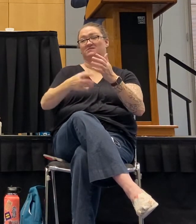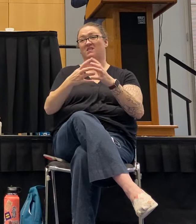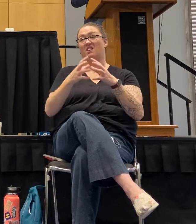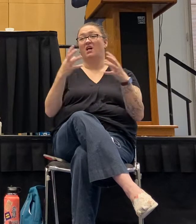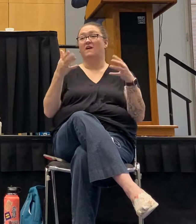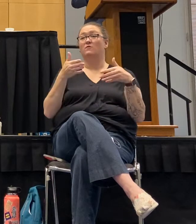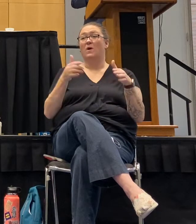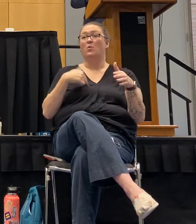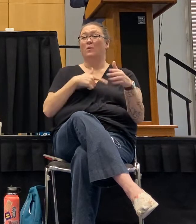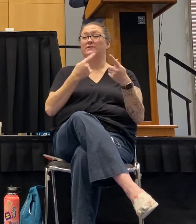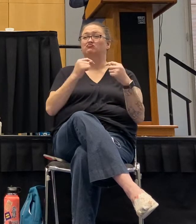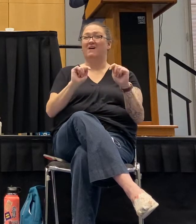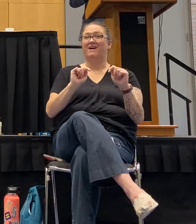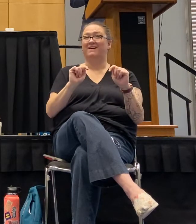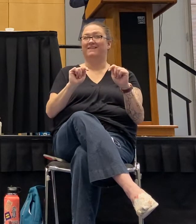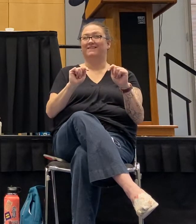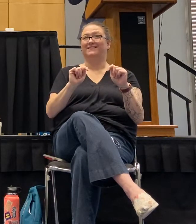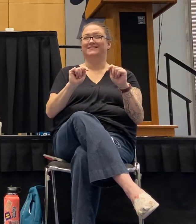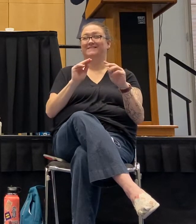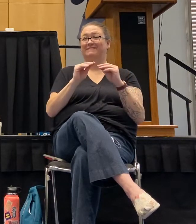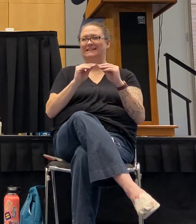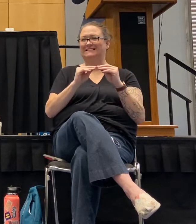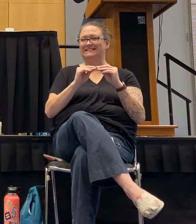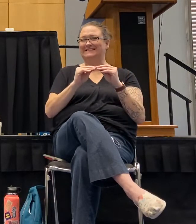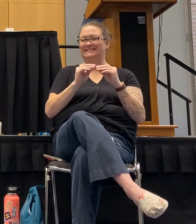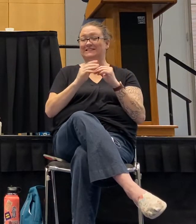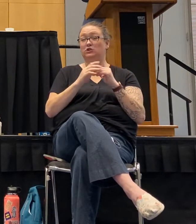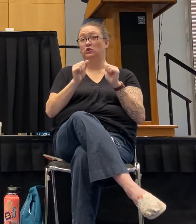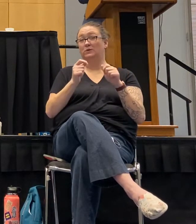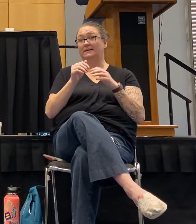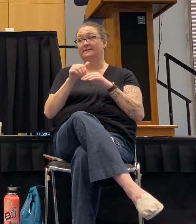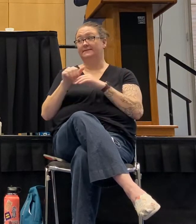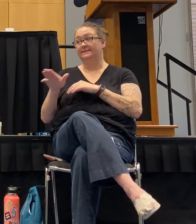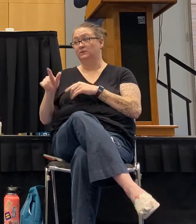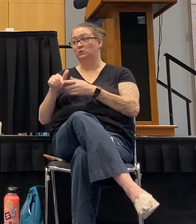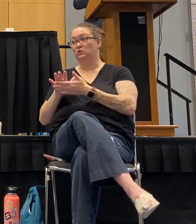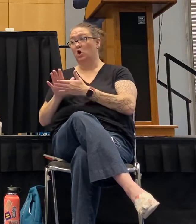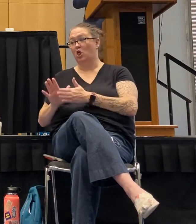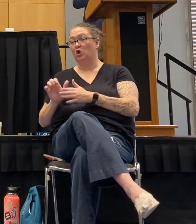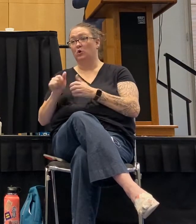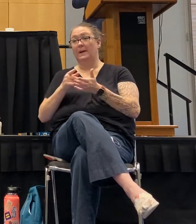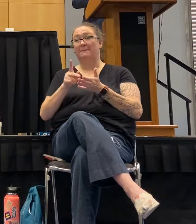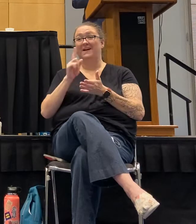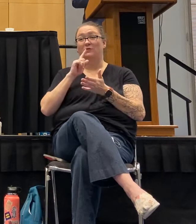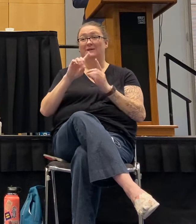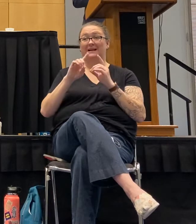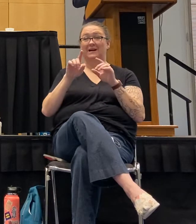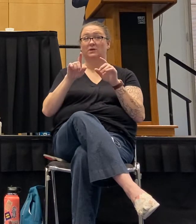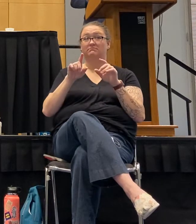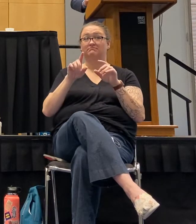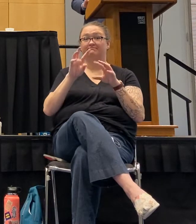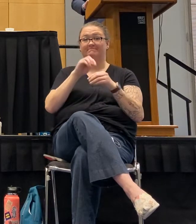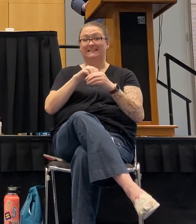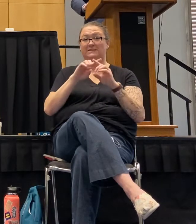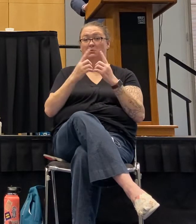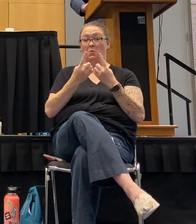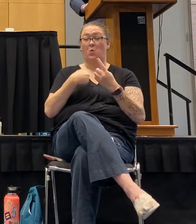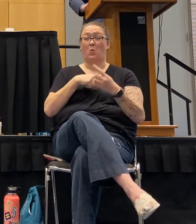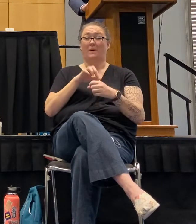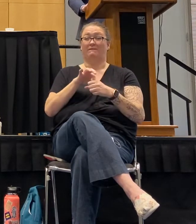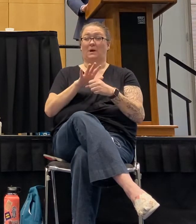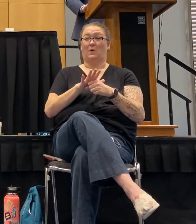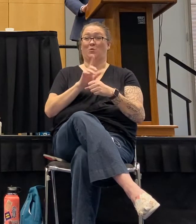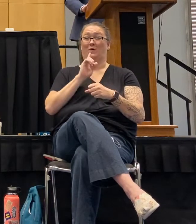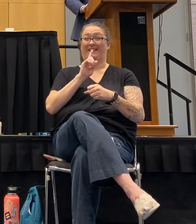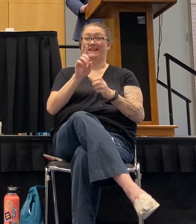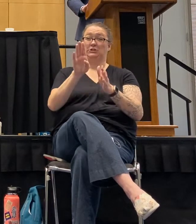ways that we tried to bridge that to say, you know what, you can defer that to the scholar, you can pay for that as a department, and we found that there